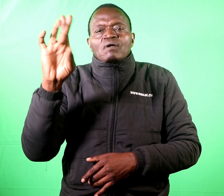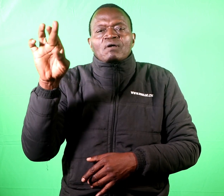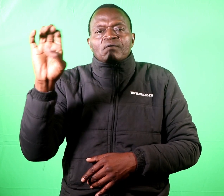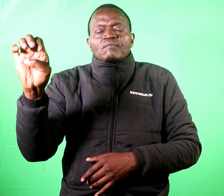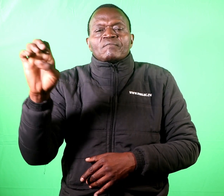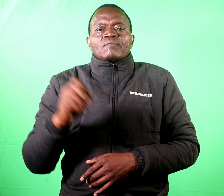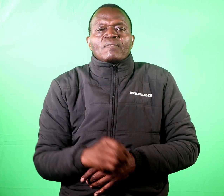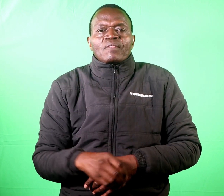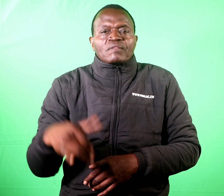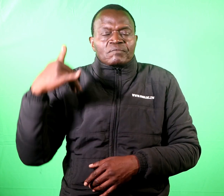Telephone